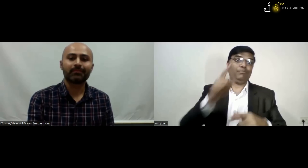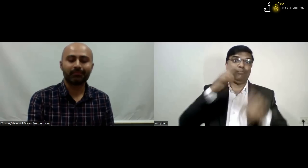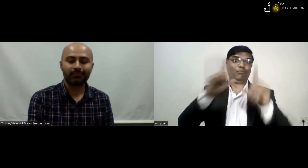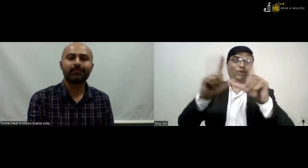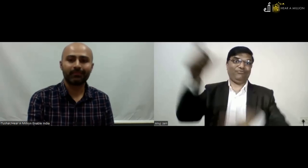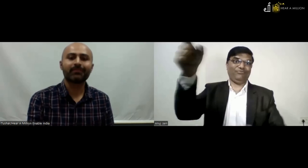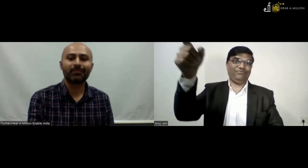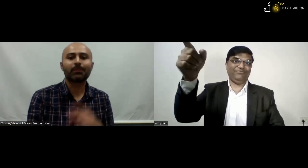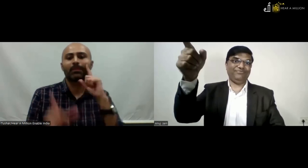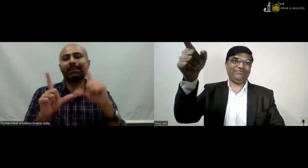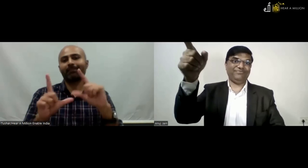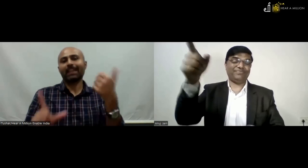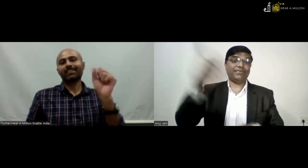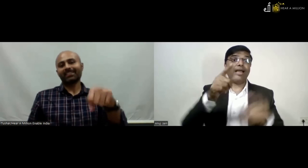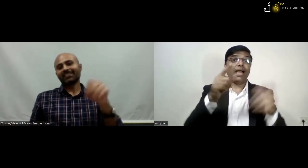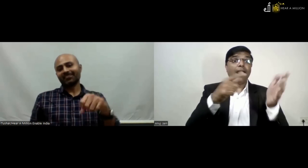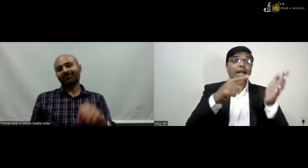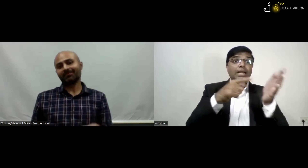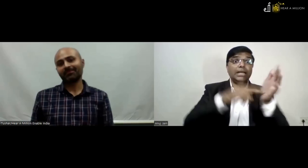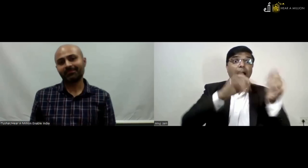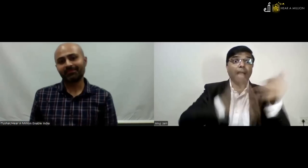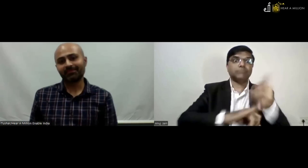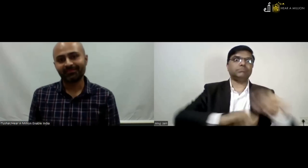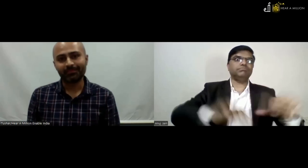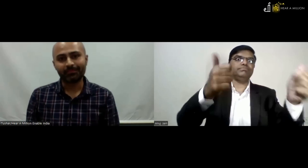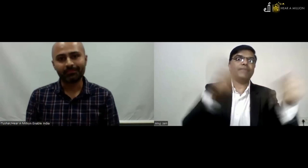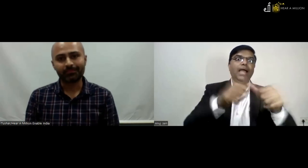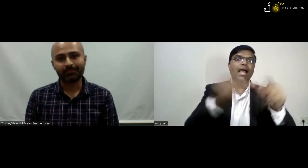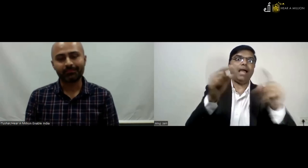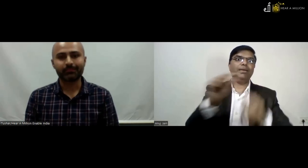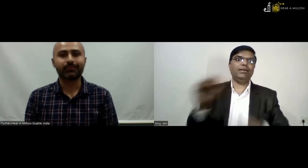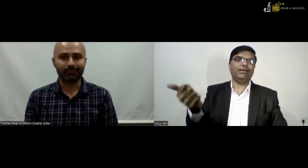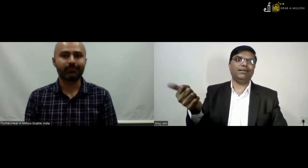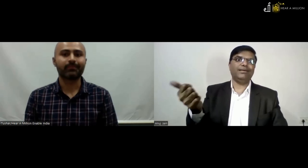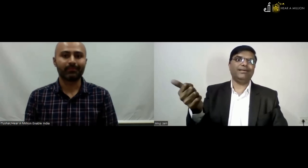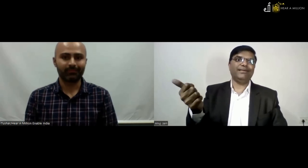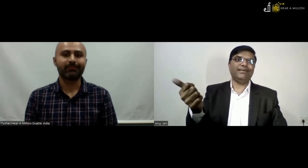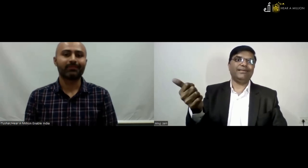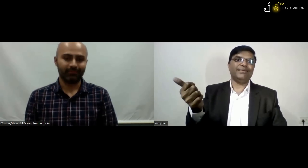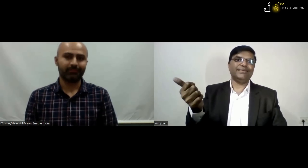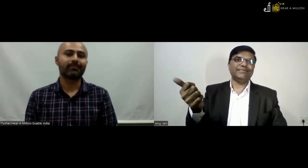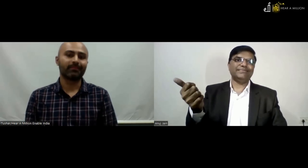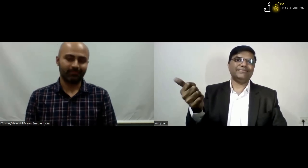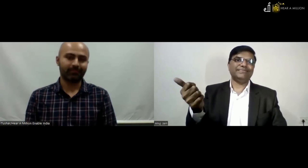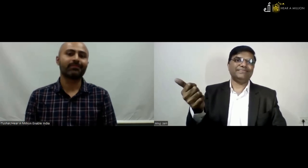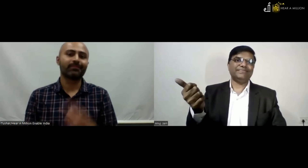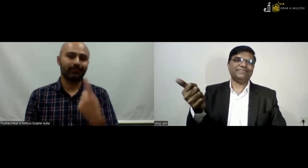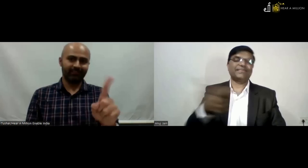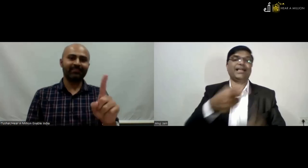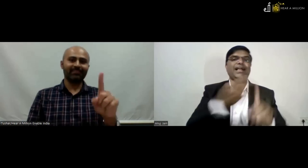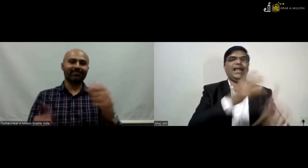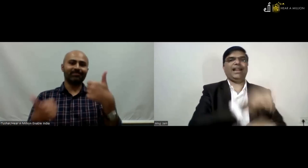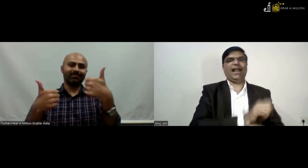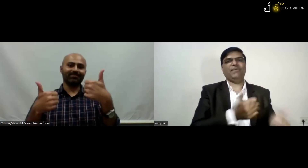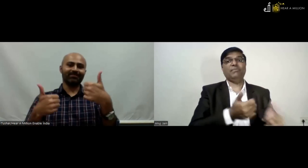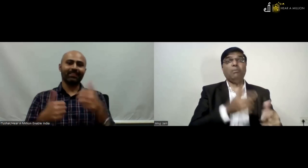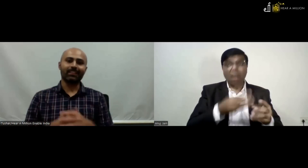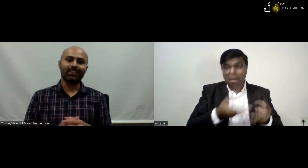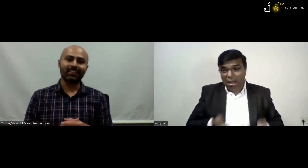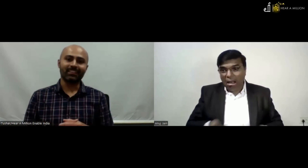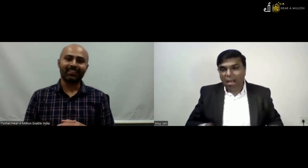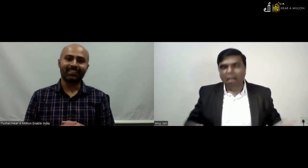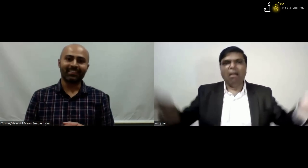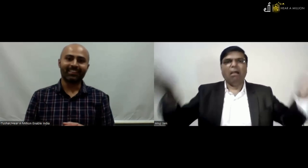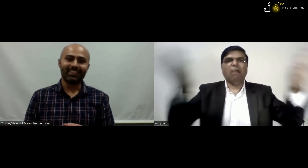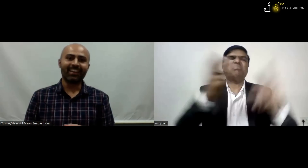want to see positive or successful states, Haryana would be one state. Telangana, Andhra Pradesh are some states which